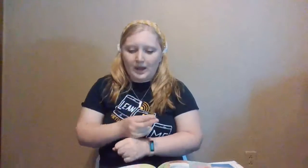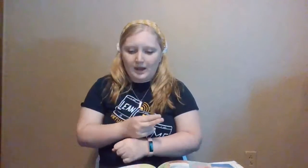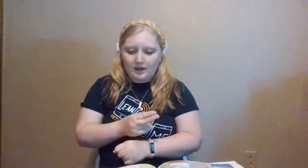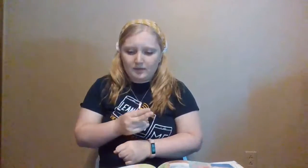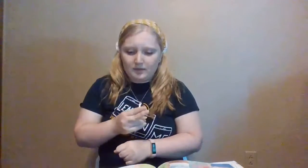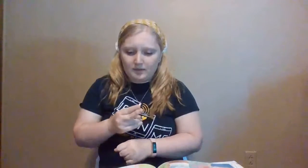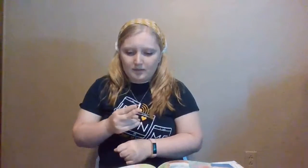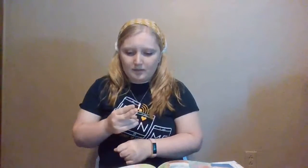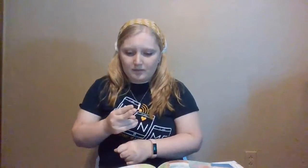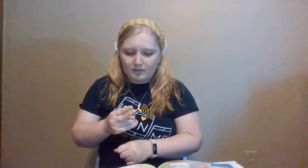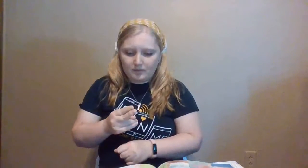wears